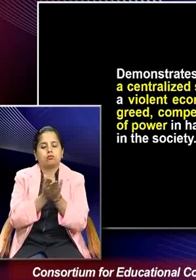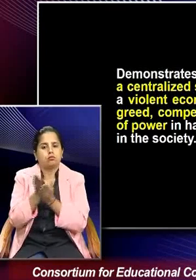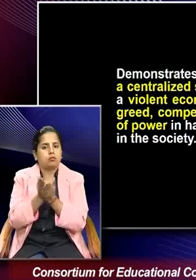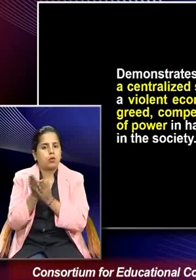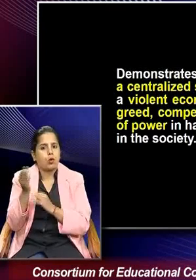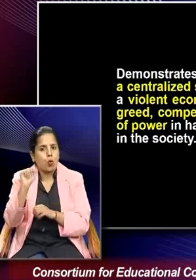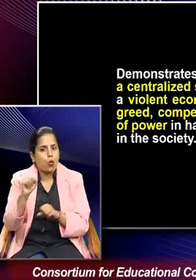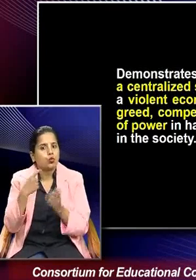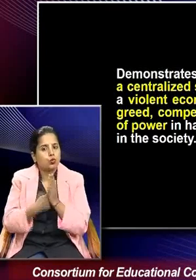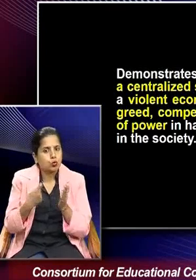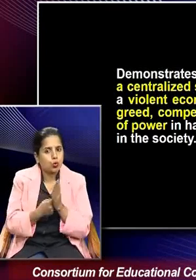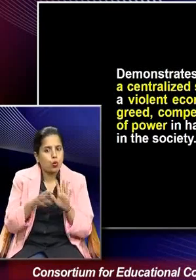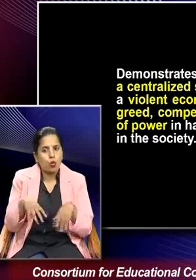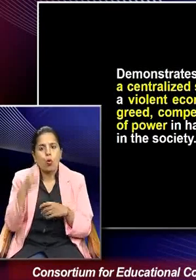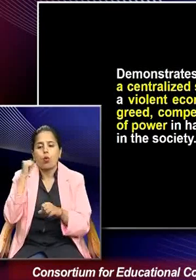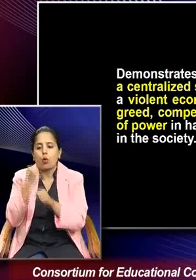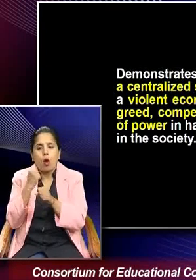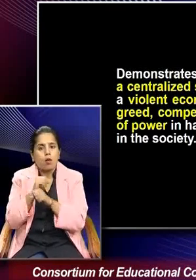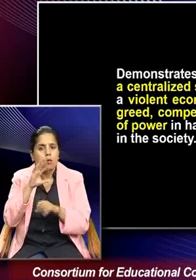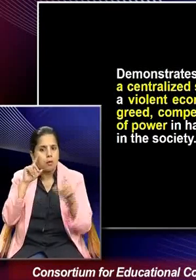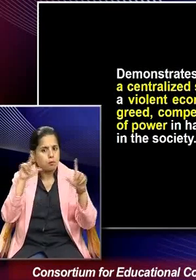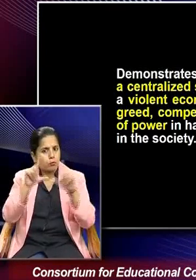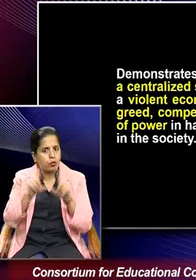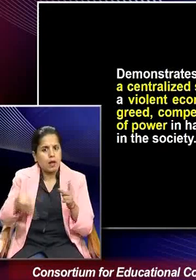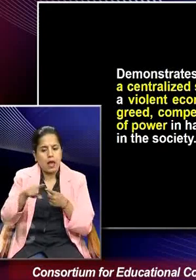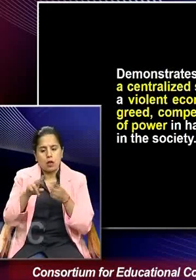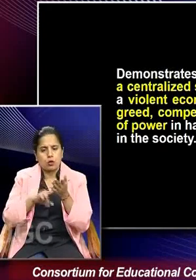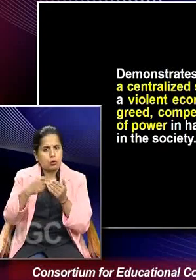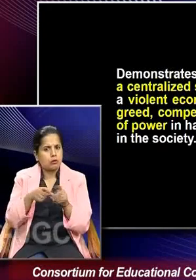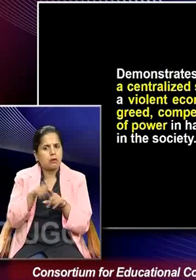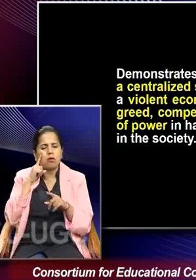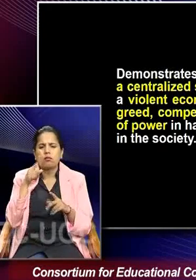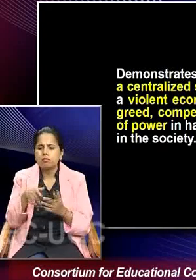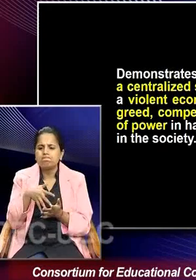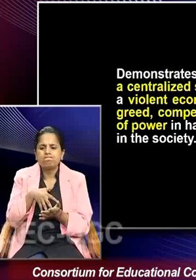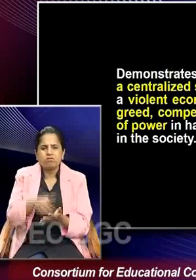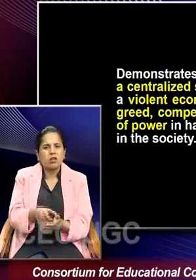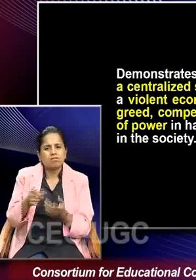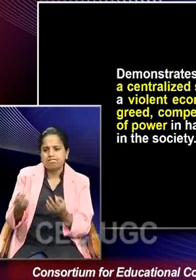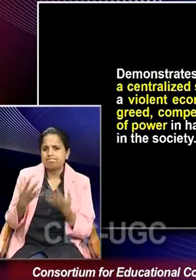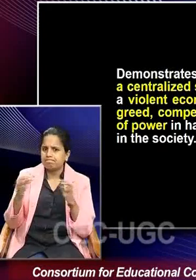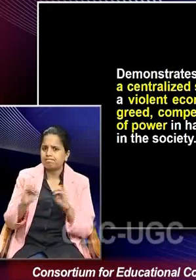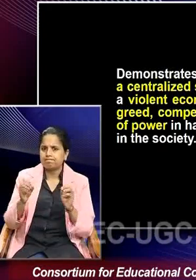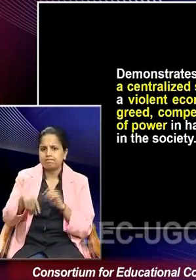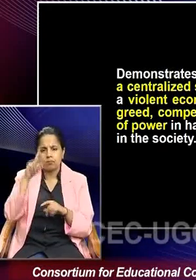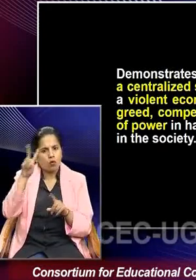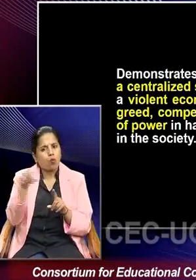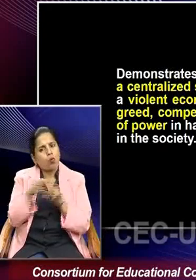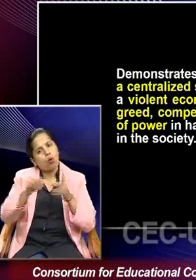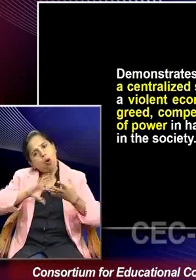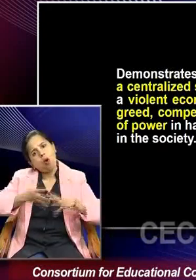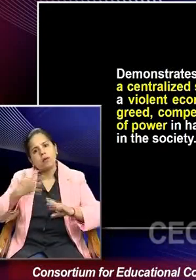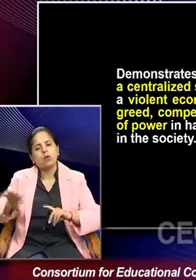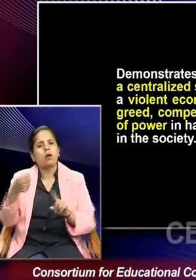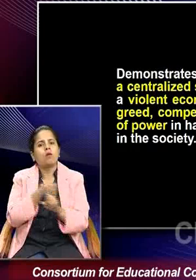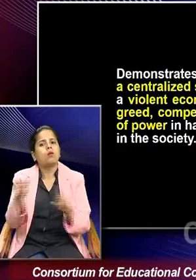or governance of energy systems are weak, in the sense that they usually lead to a violent economy. In